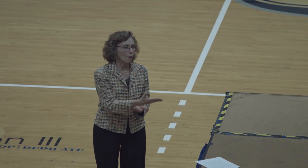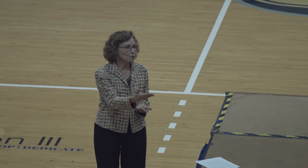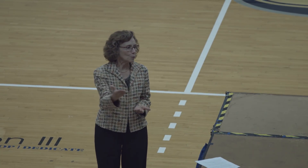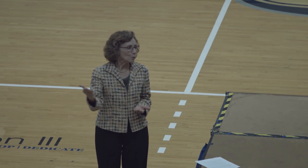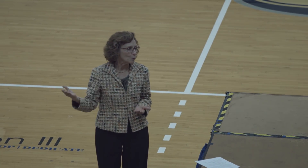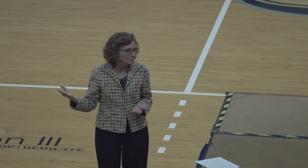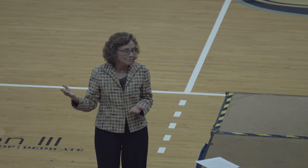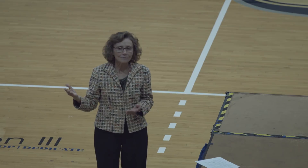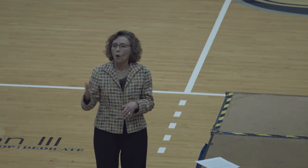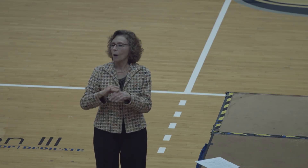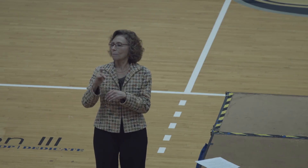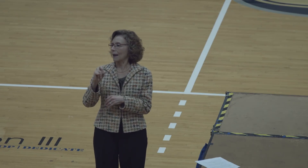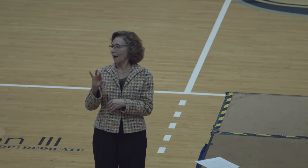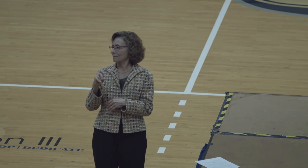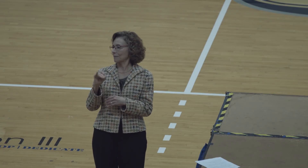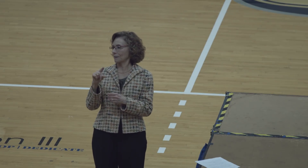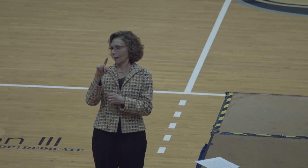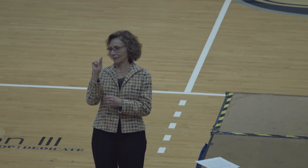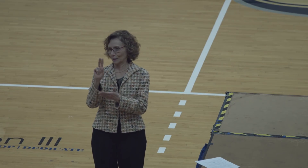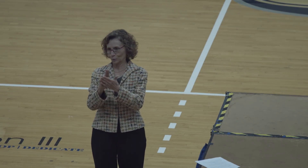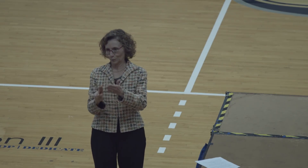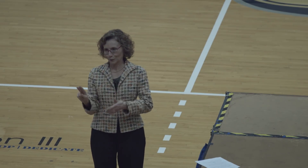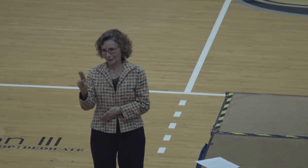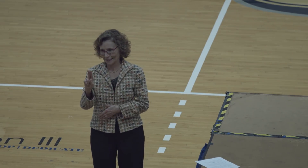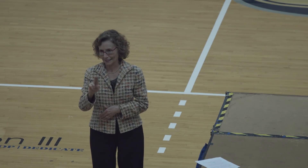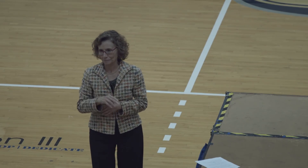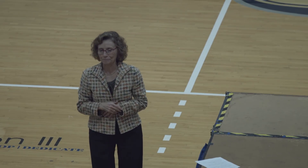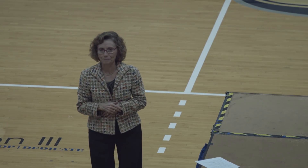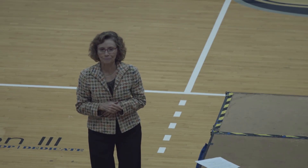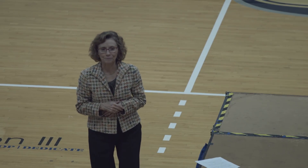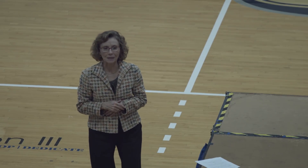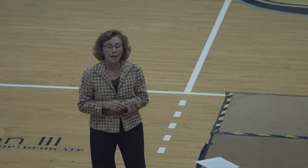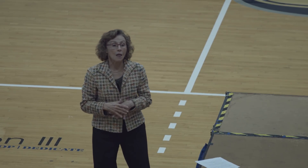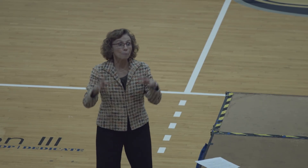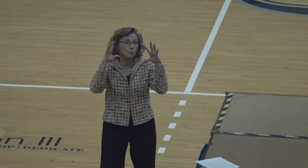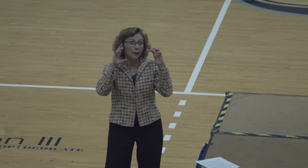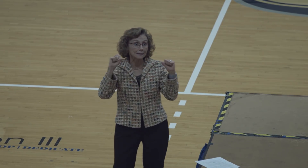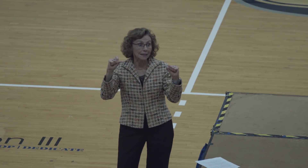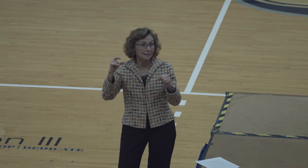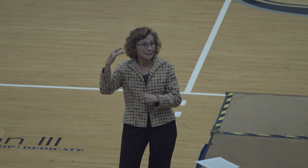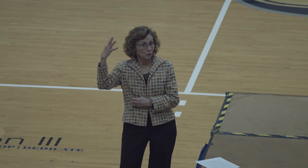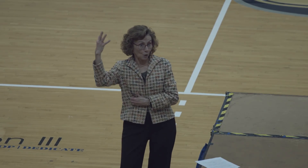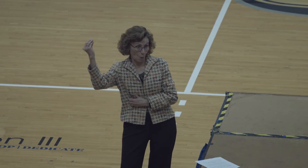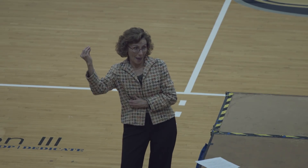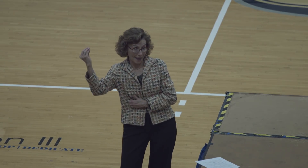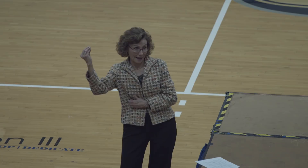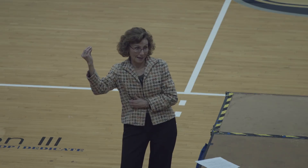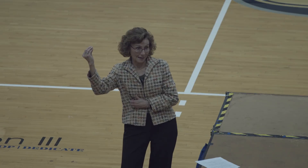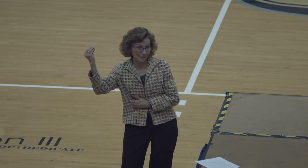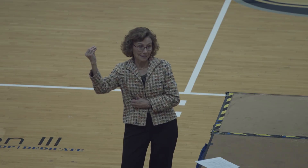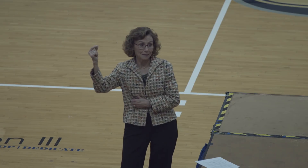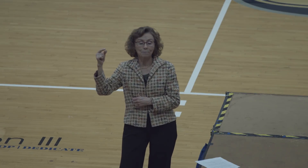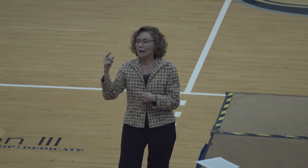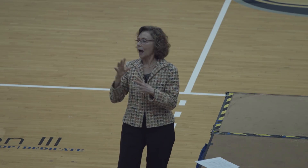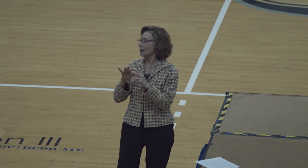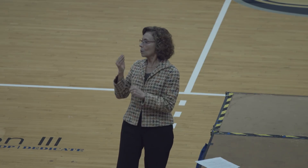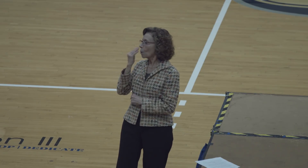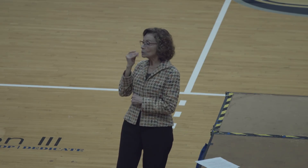I'm here today to welcome you all on behalf of Gallaudet University. The president is